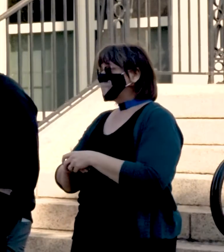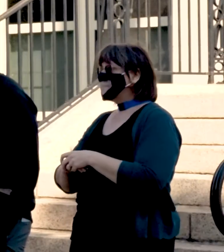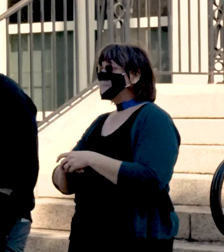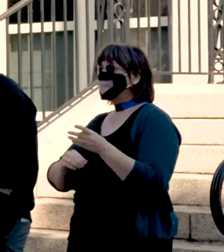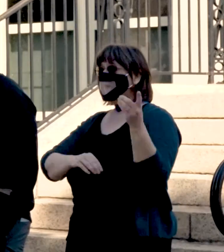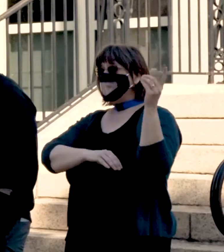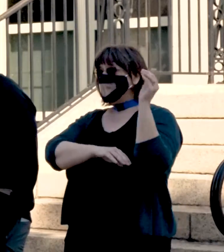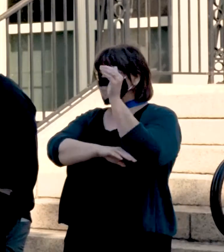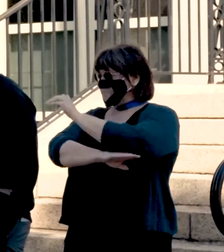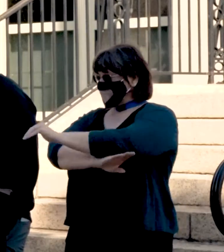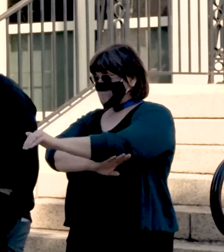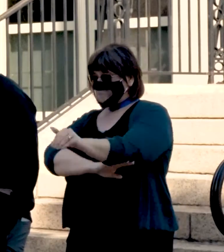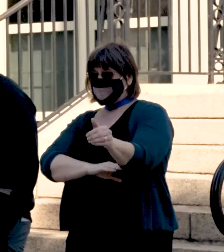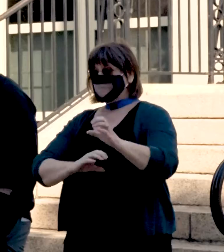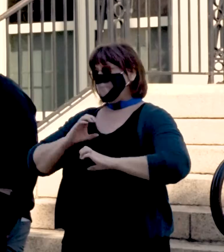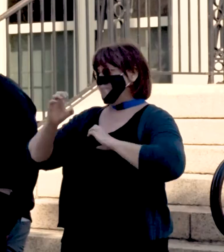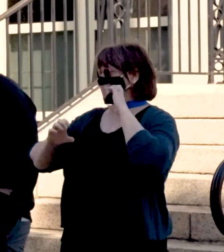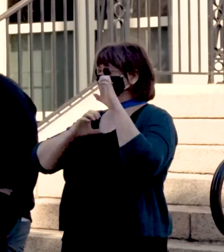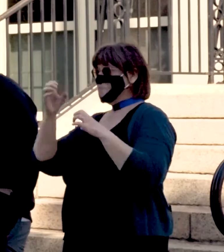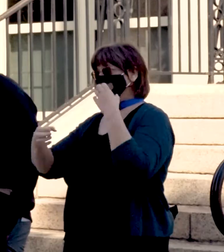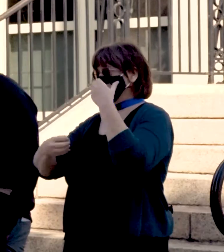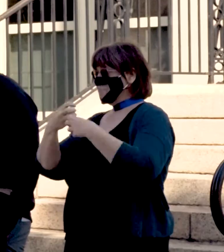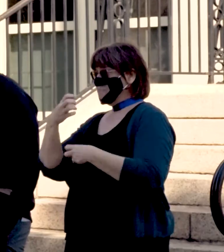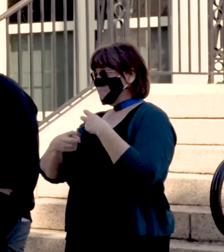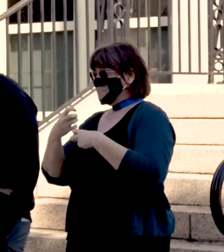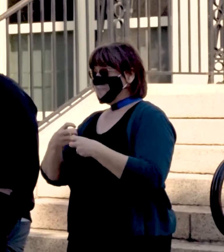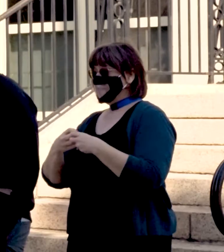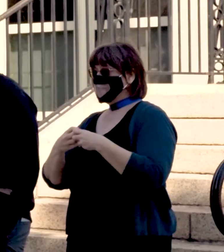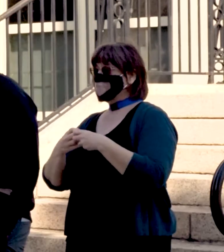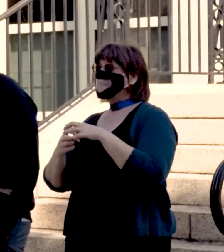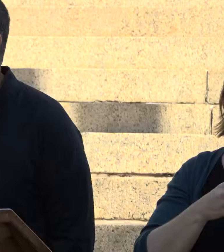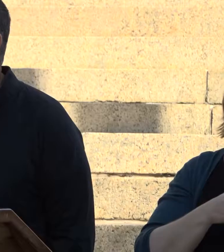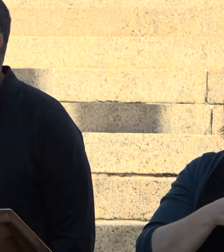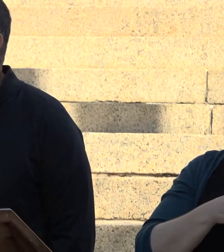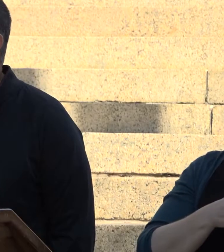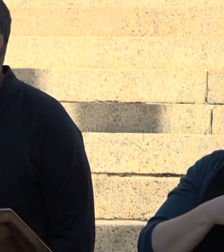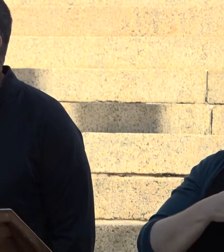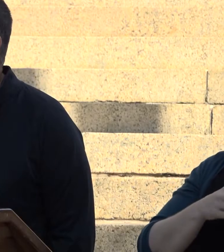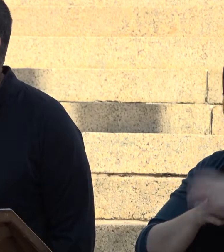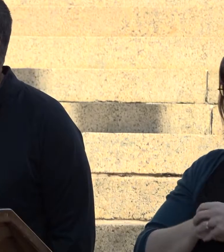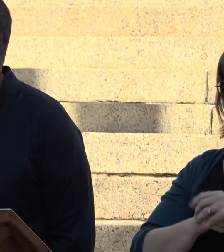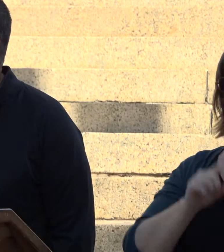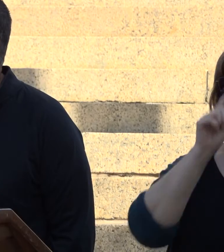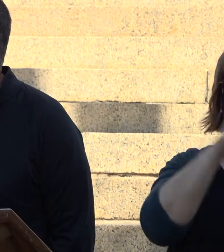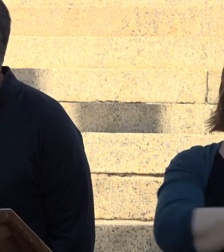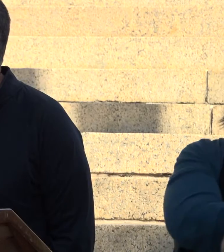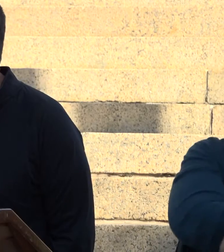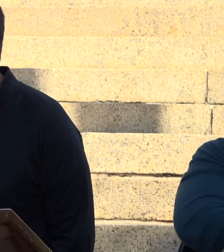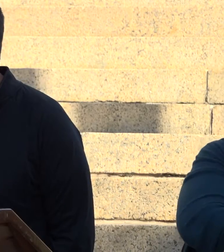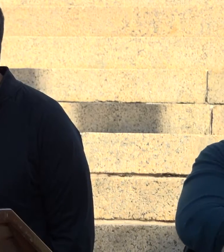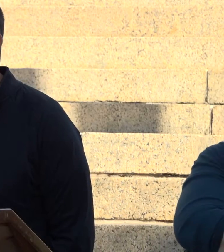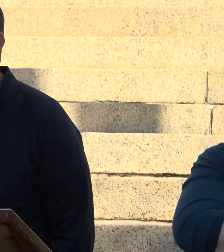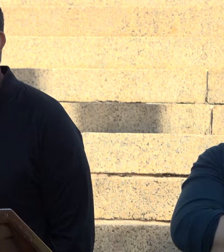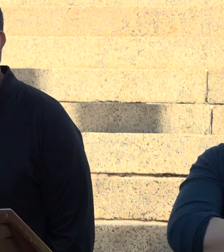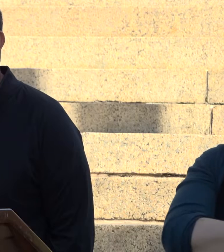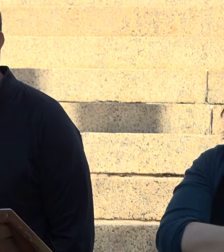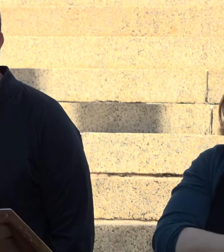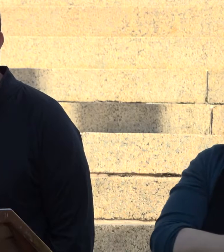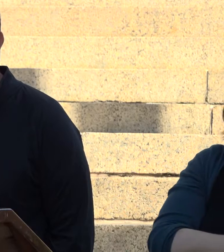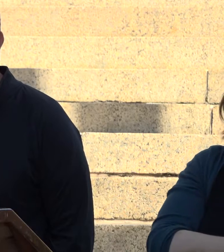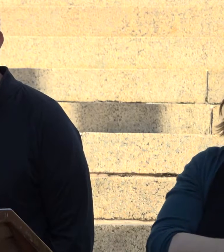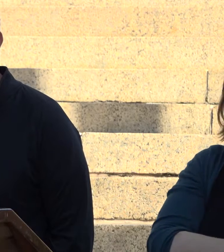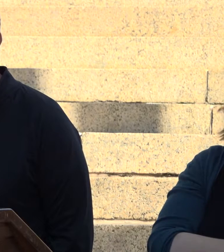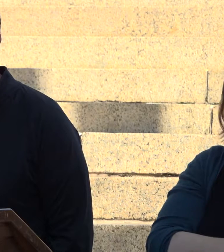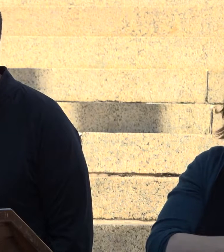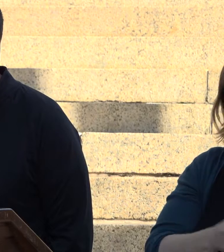of that evening was obviously emotional, very difficult. It was the day after 9/11. We went to bed, barely